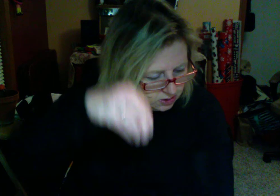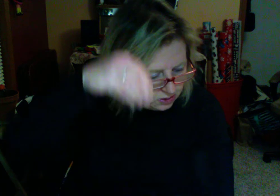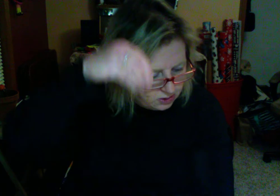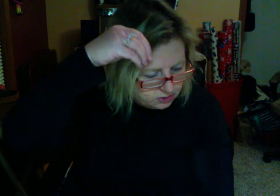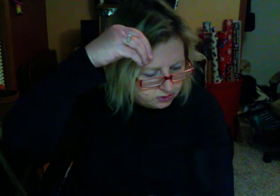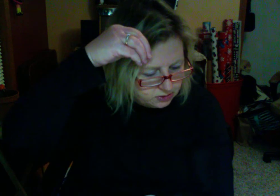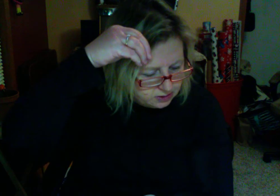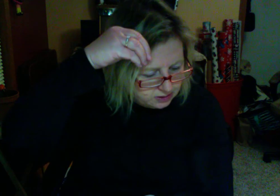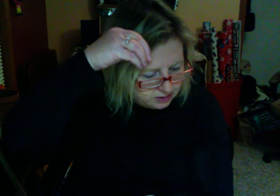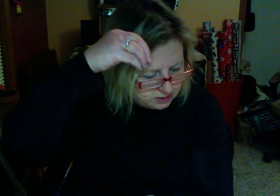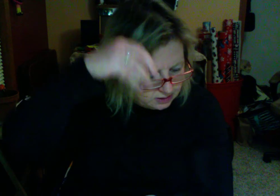Learn.